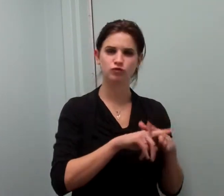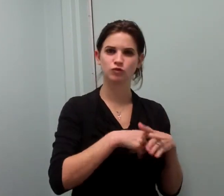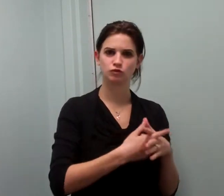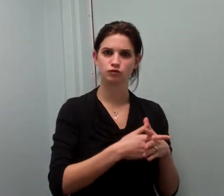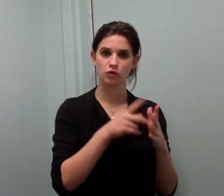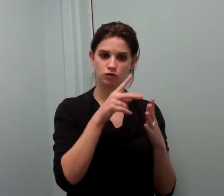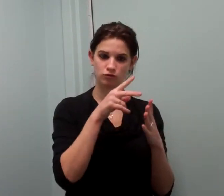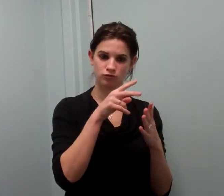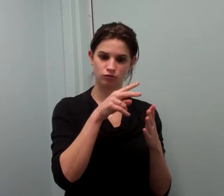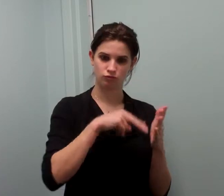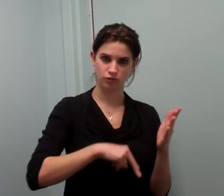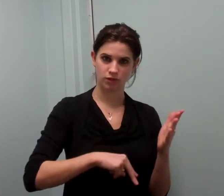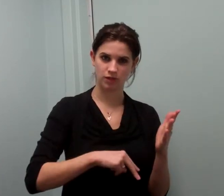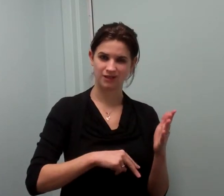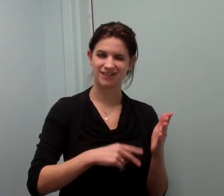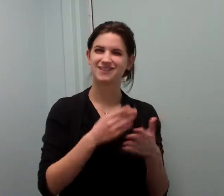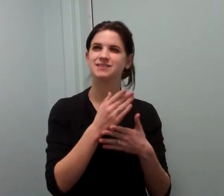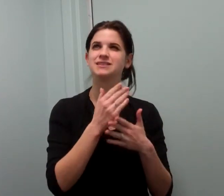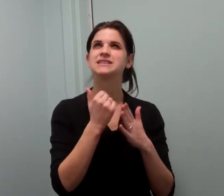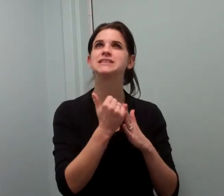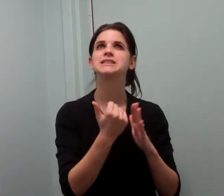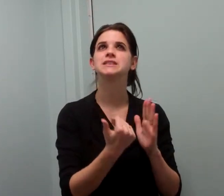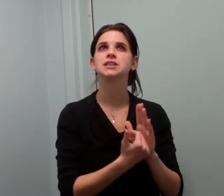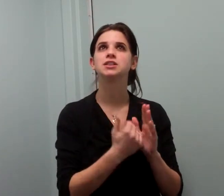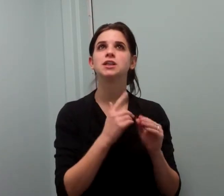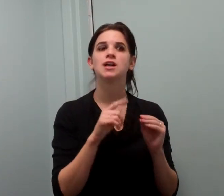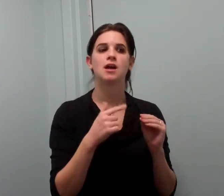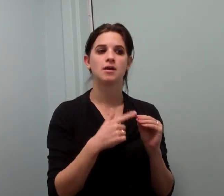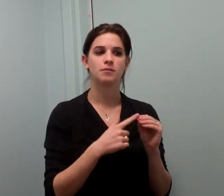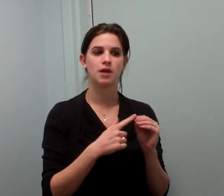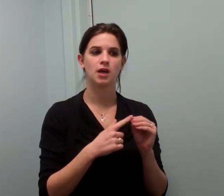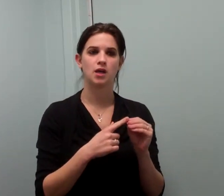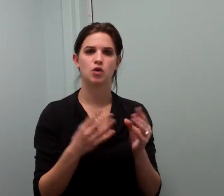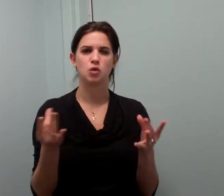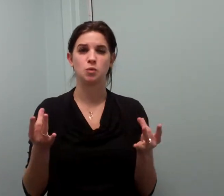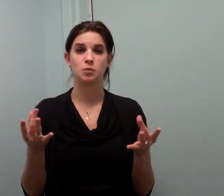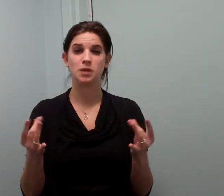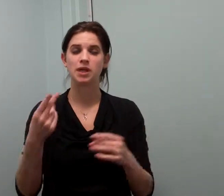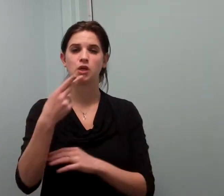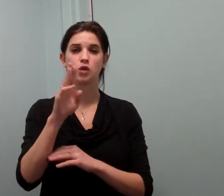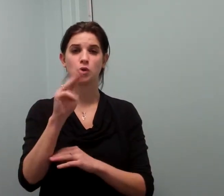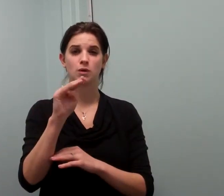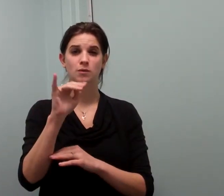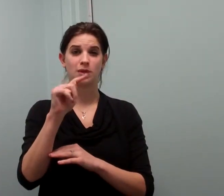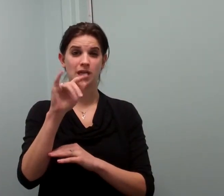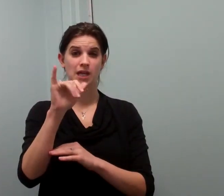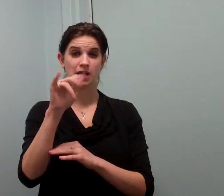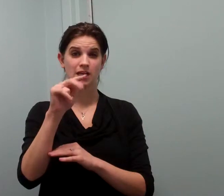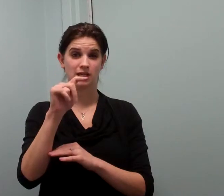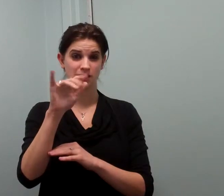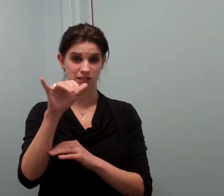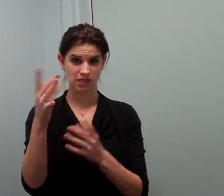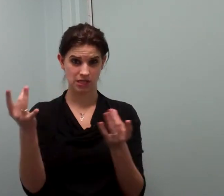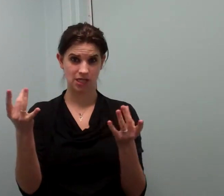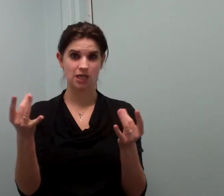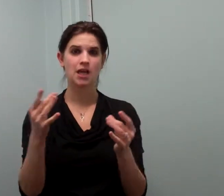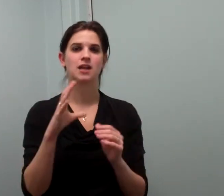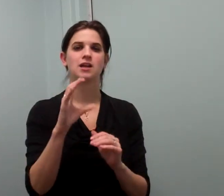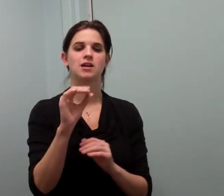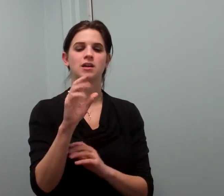review over humidity and condensation and evaporation, things like that. What we're going to do today is go through and look at those. The first